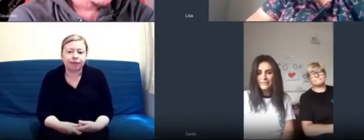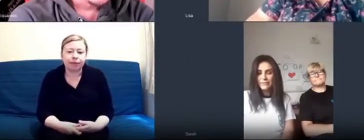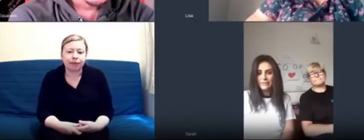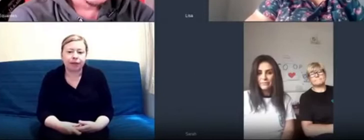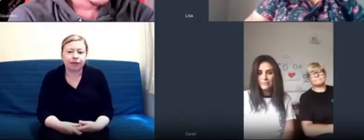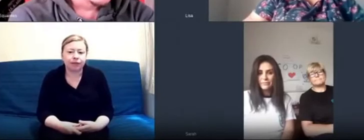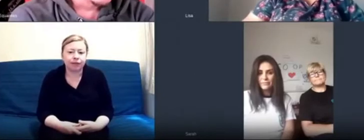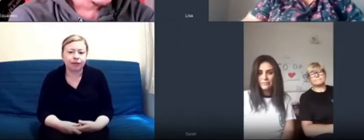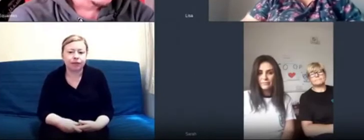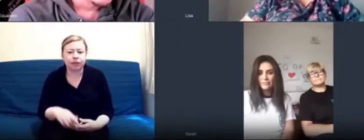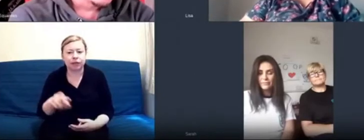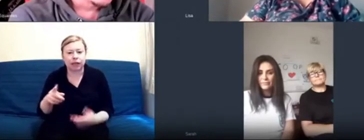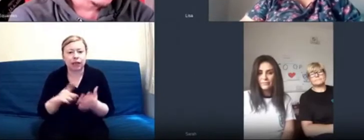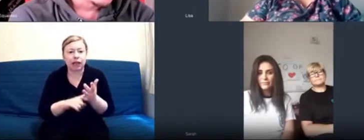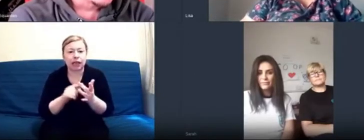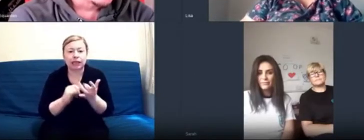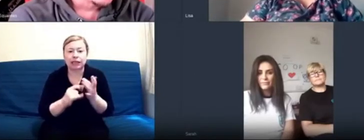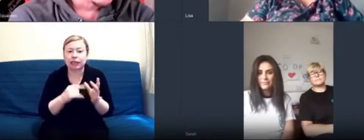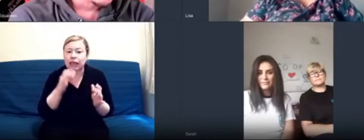Do you feel